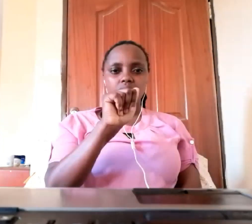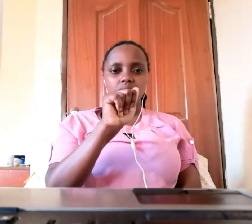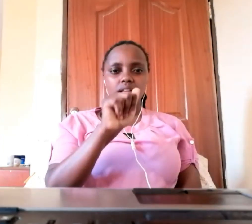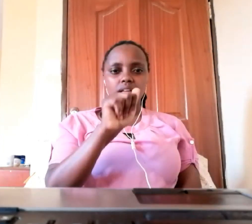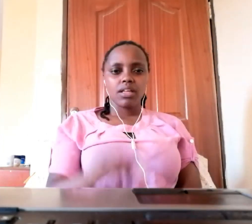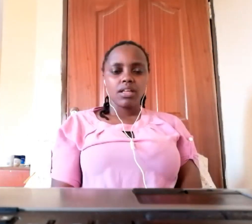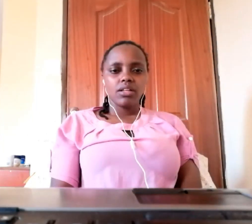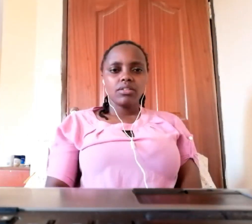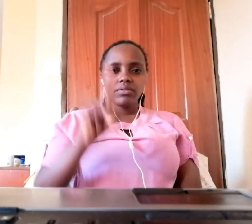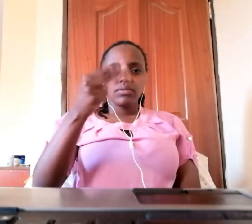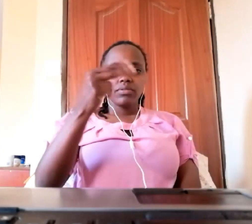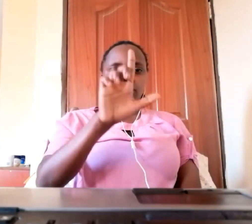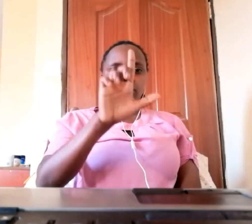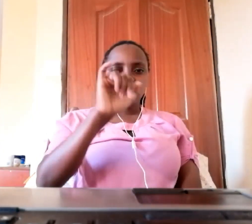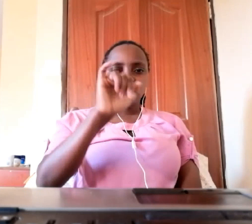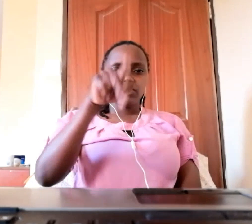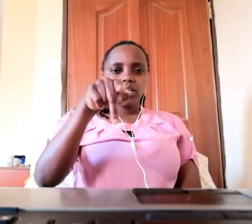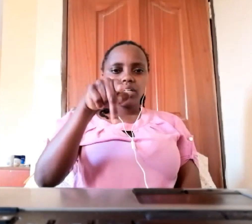Philip.